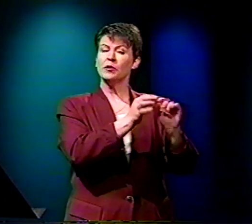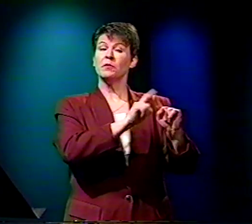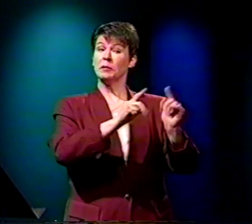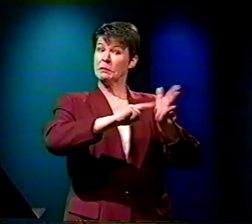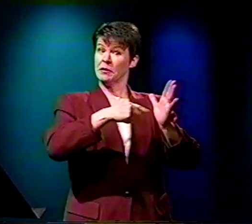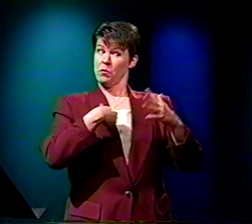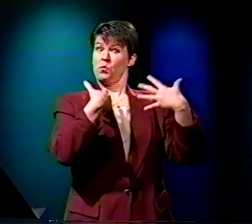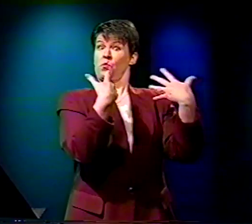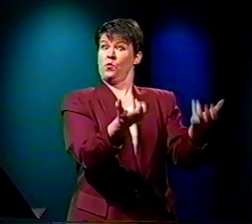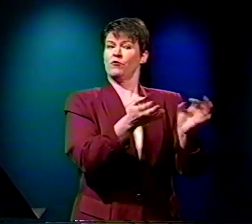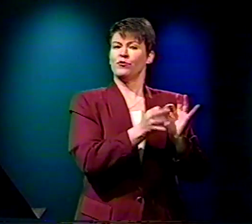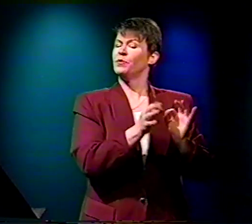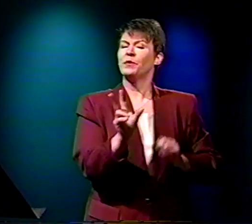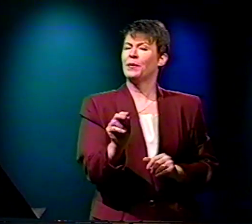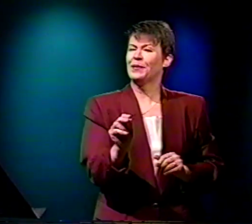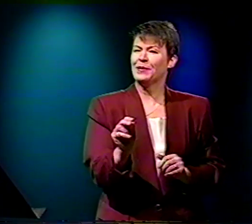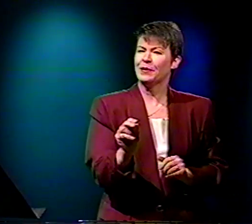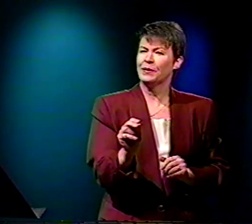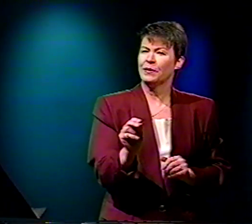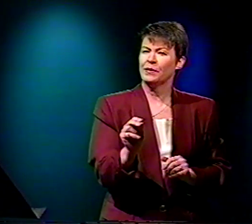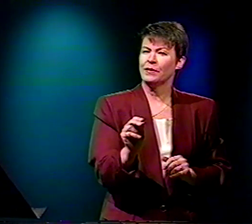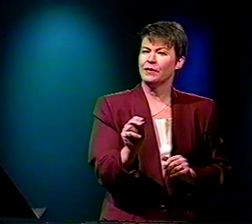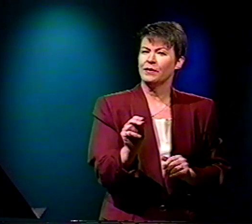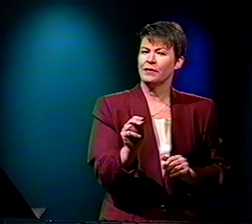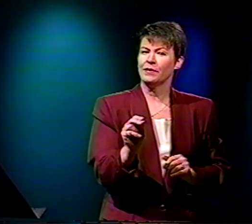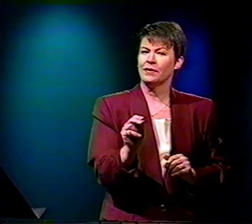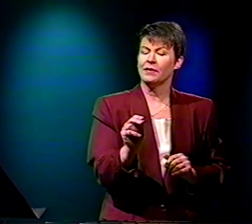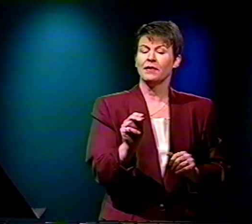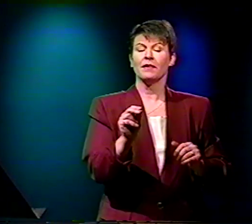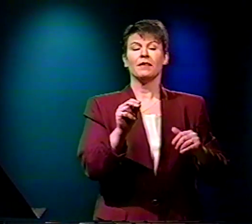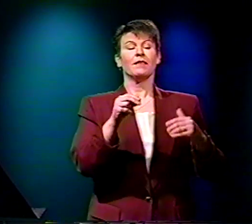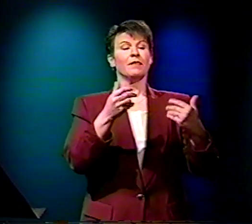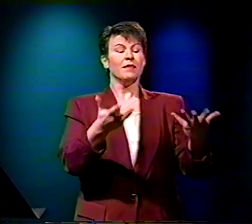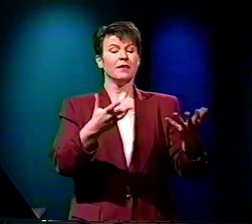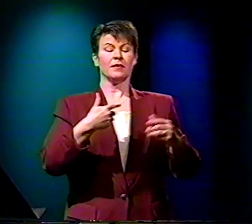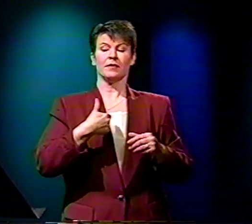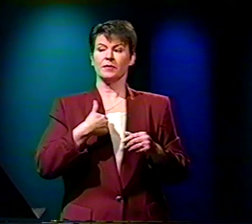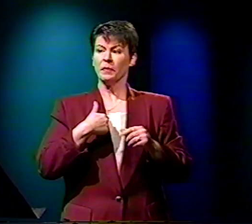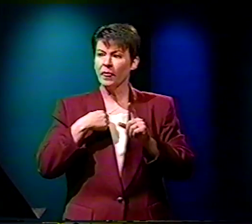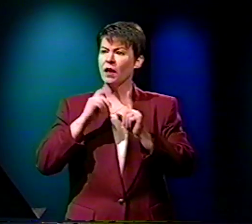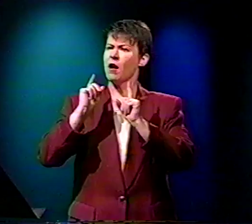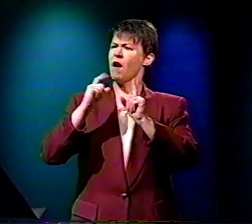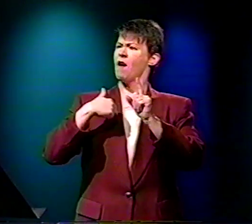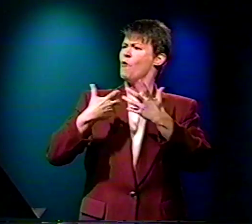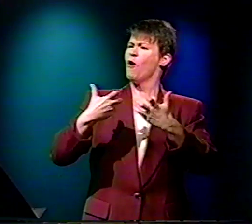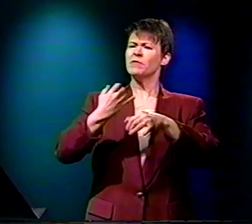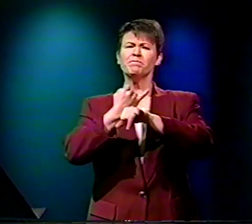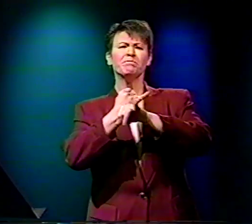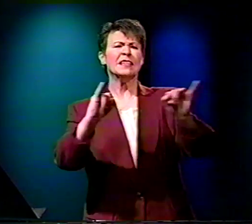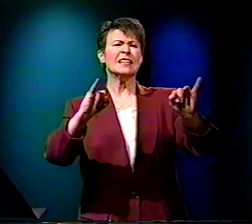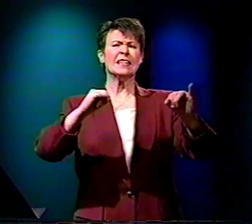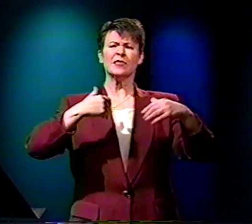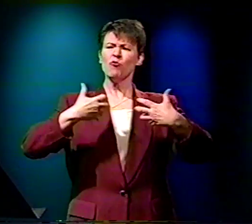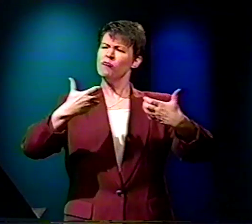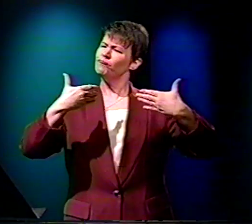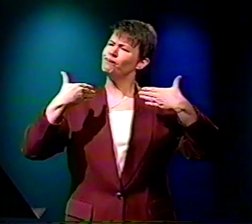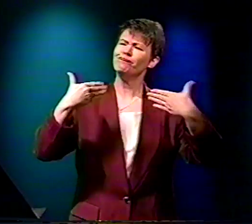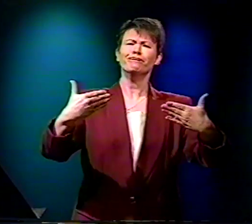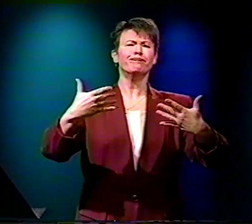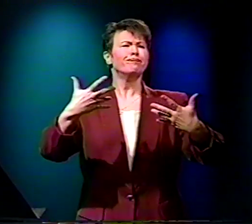deaf people recognize that they need interpreter services, but they don't necessarily want to use interpreter services. Oftentimes they want